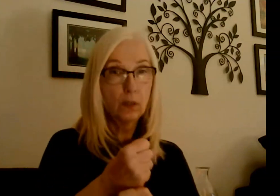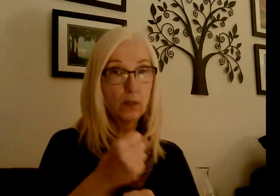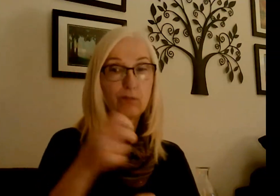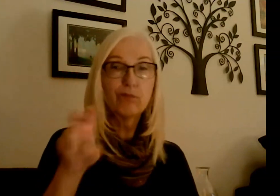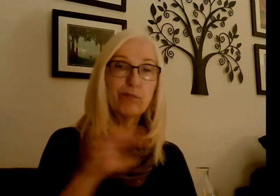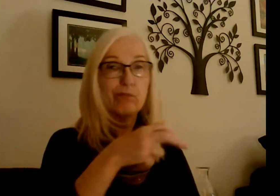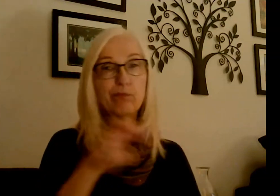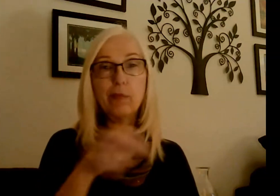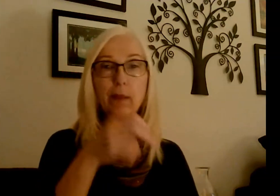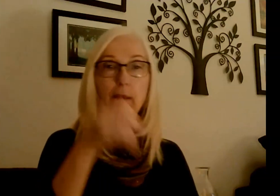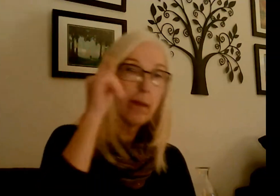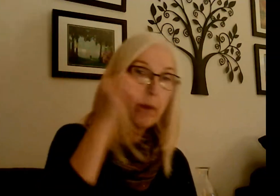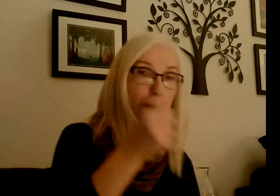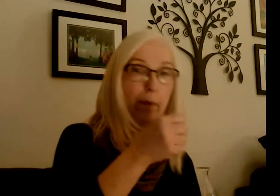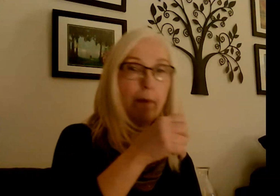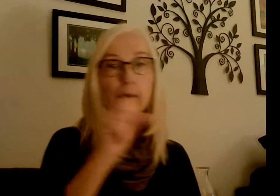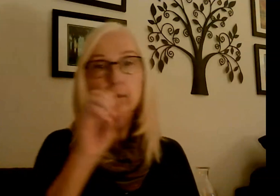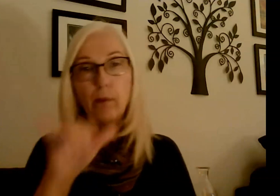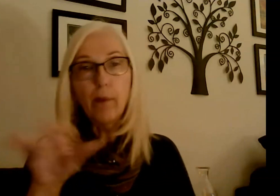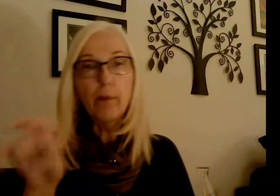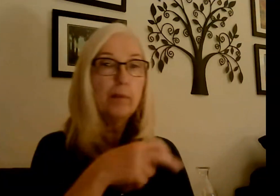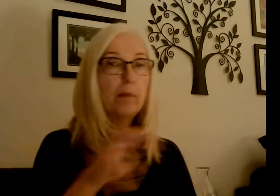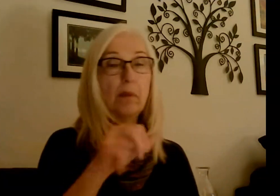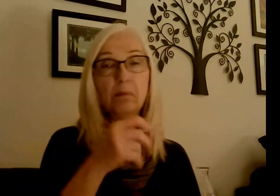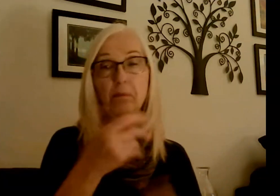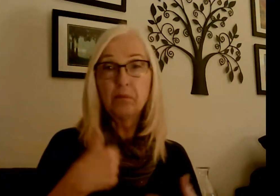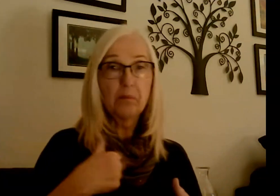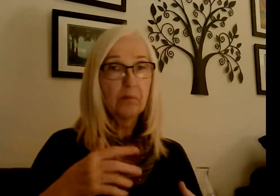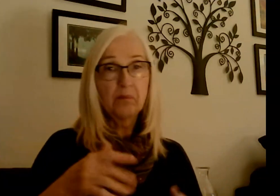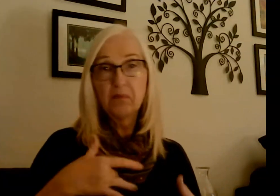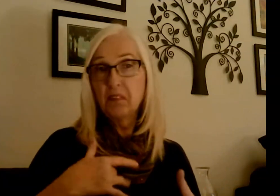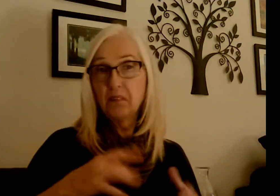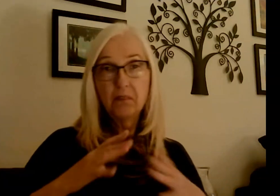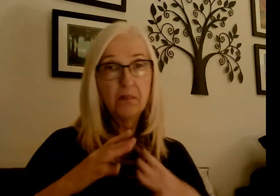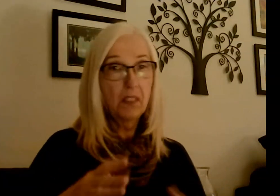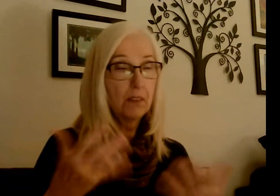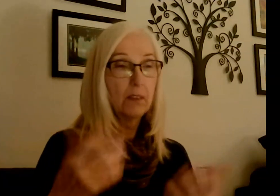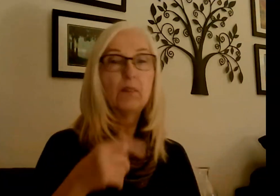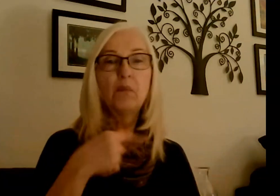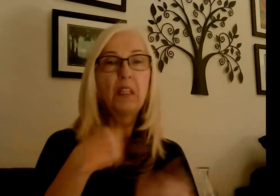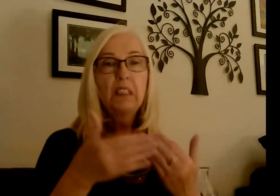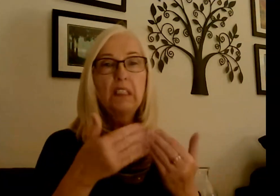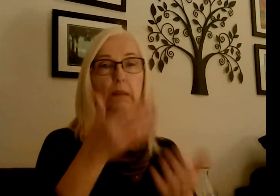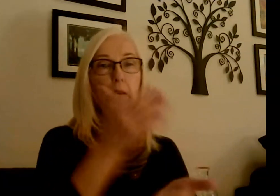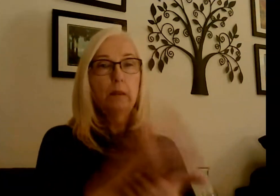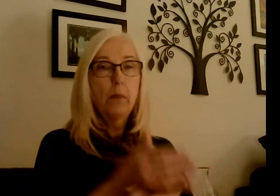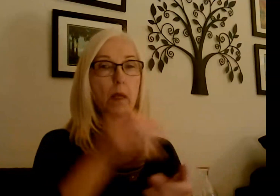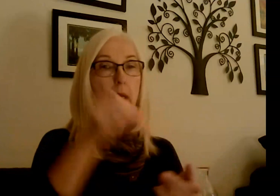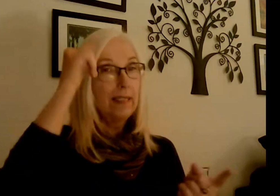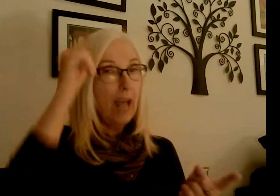But there is many different options that you can choose from. You can try many different things. And it's all fine. It's